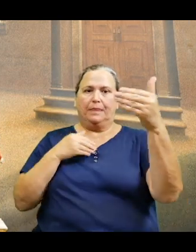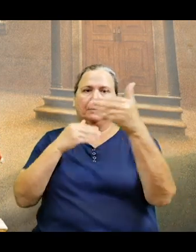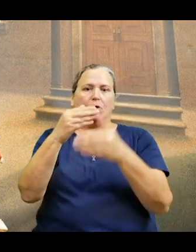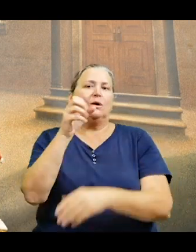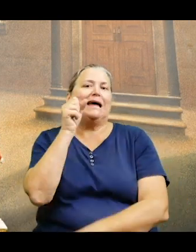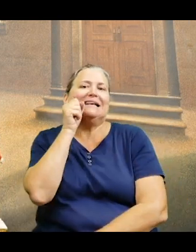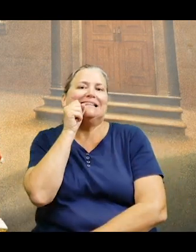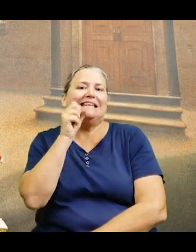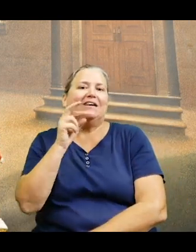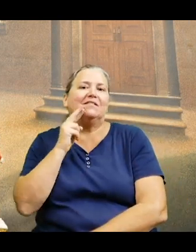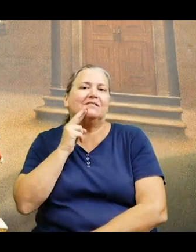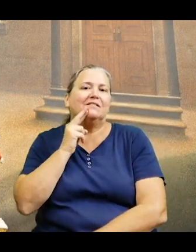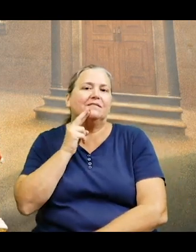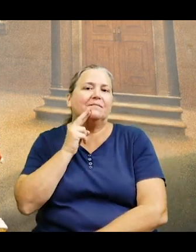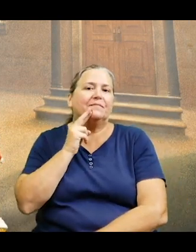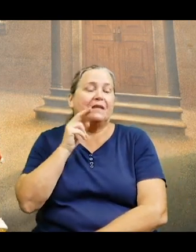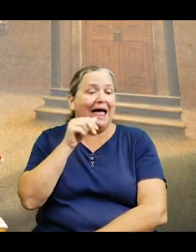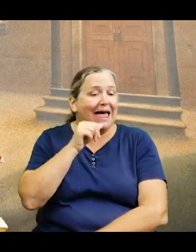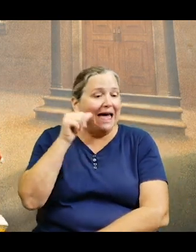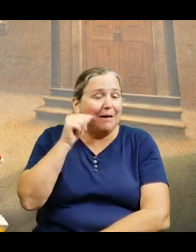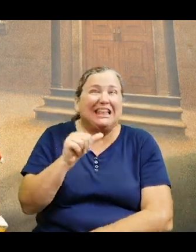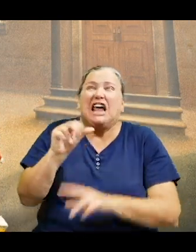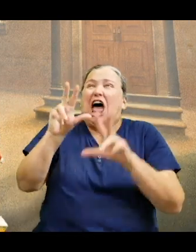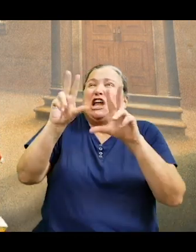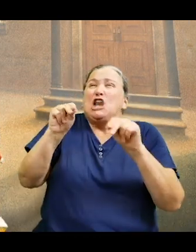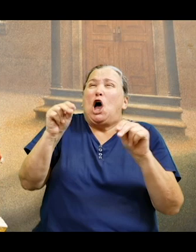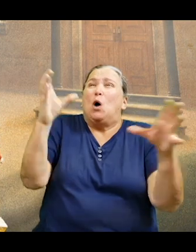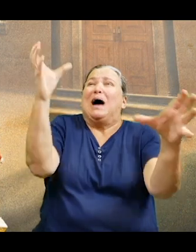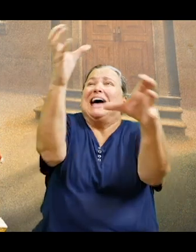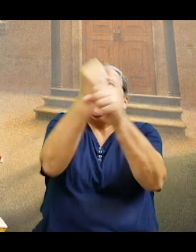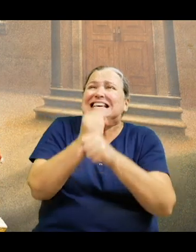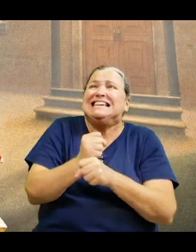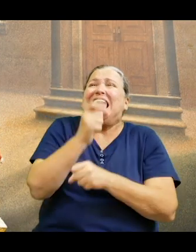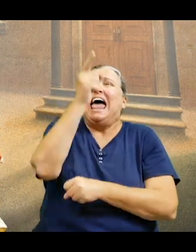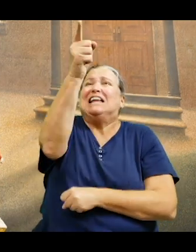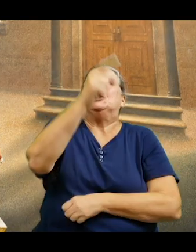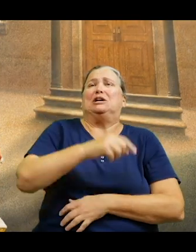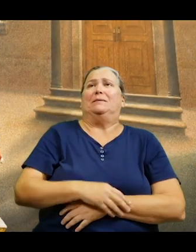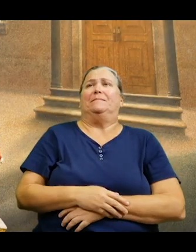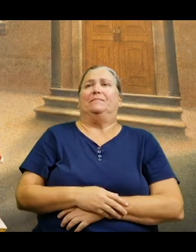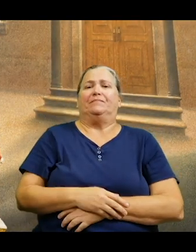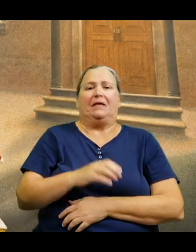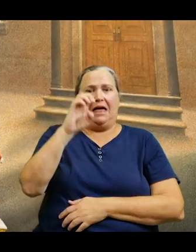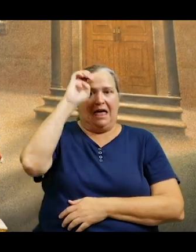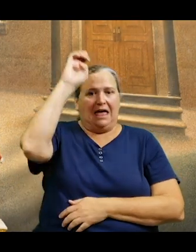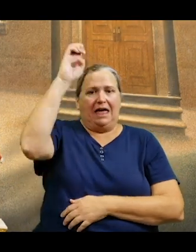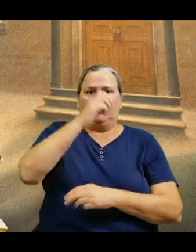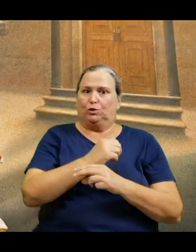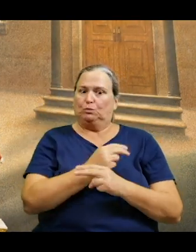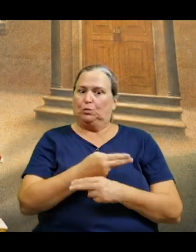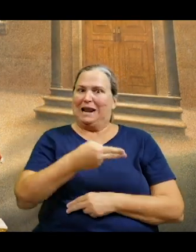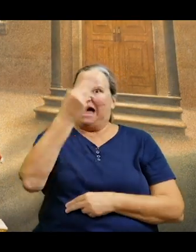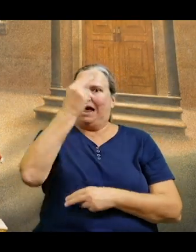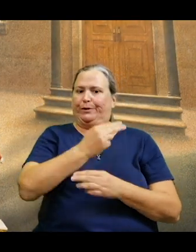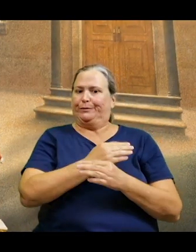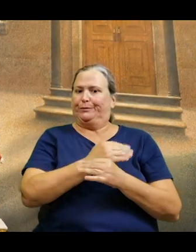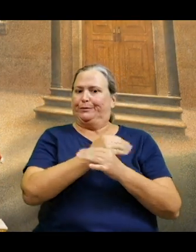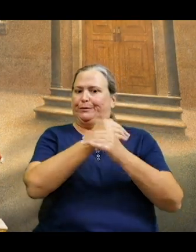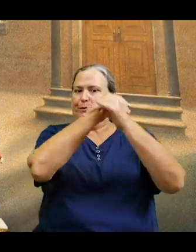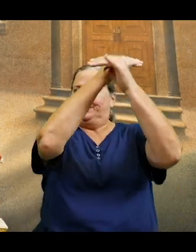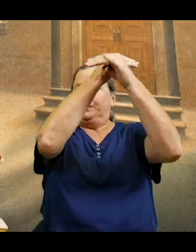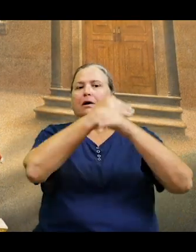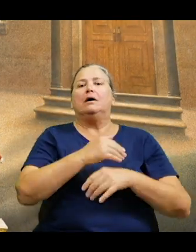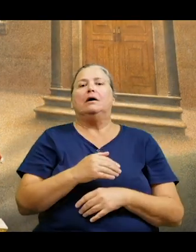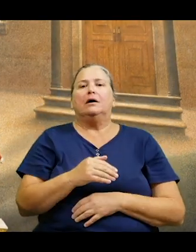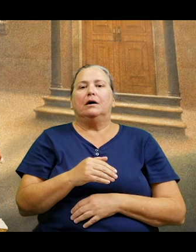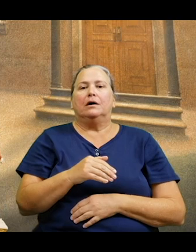Ruth. "No!" shouted Abeline. "Catch him!" said Bryce. Edward flew higher. Lucy barked.